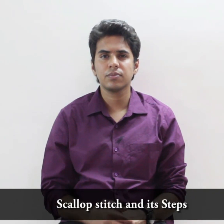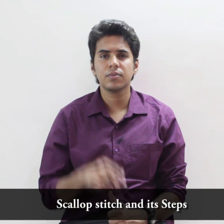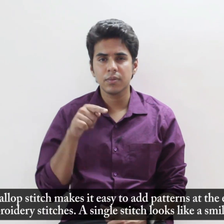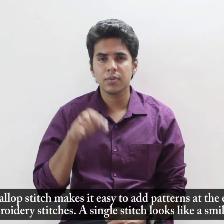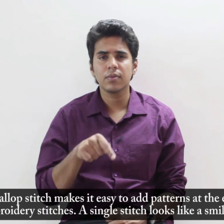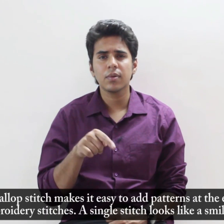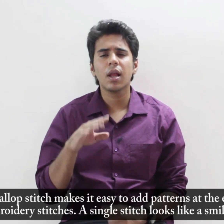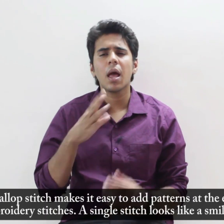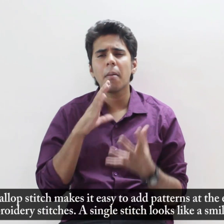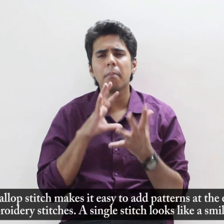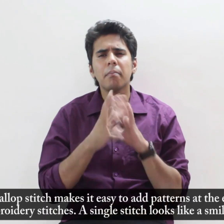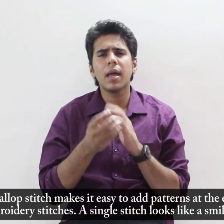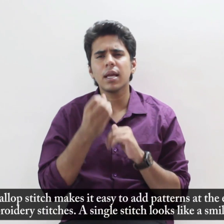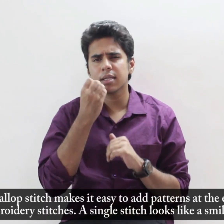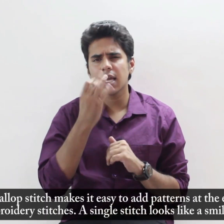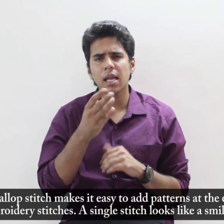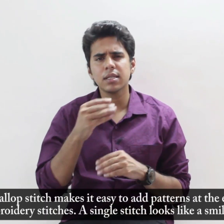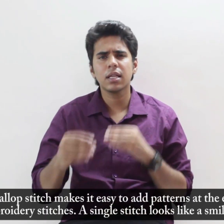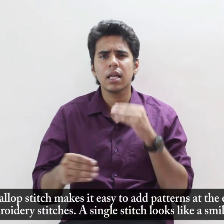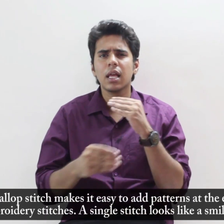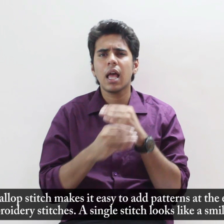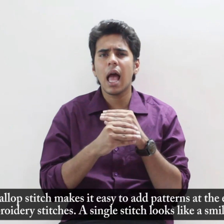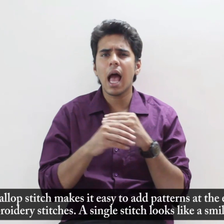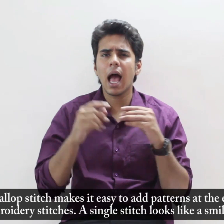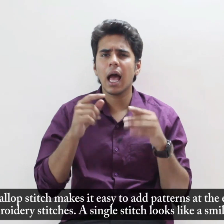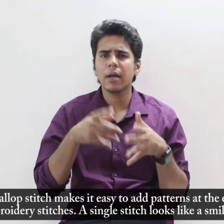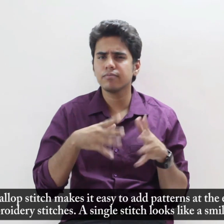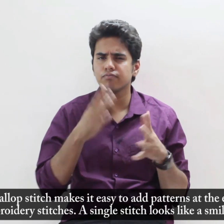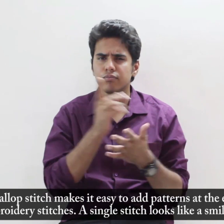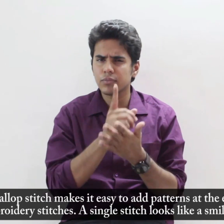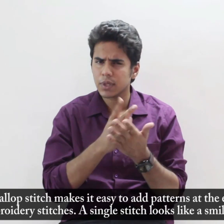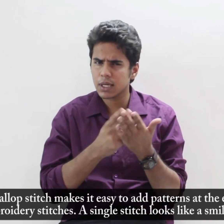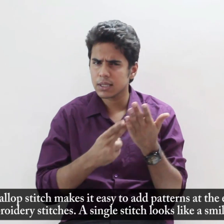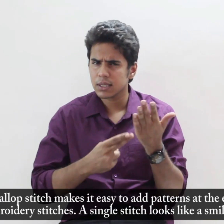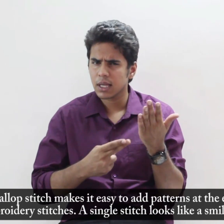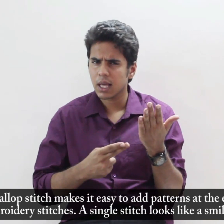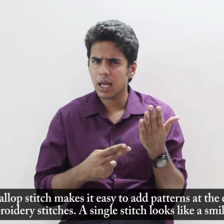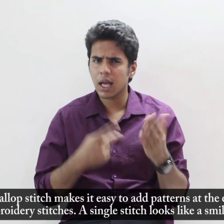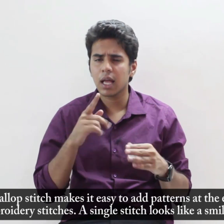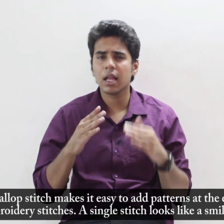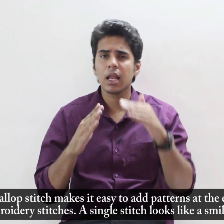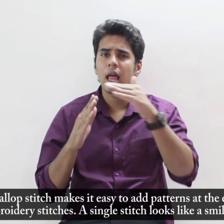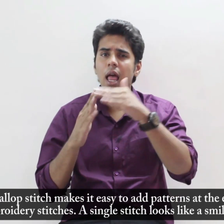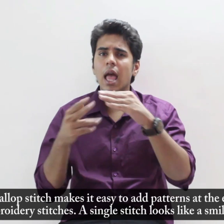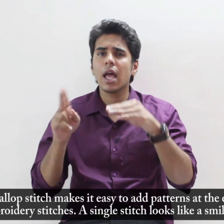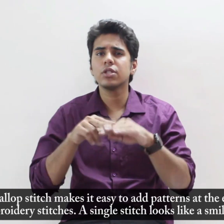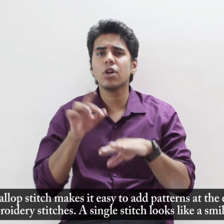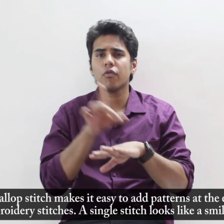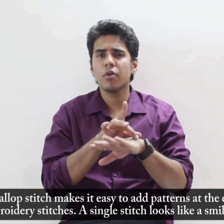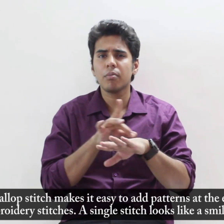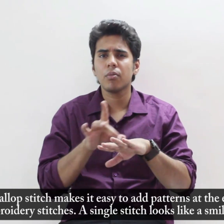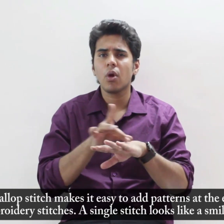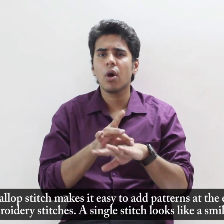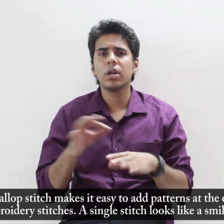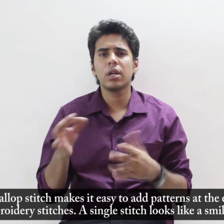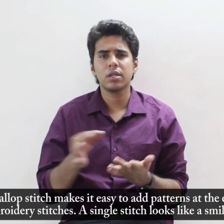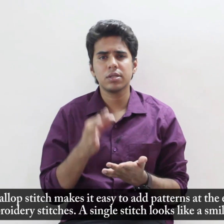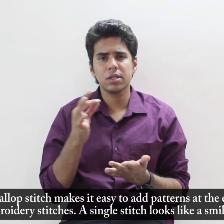The scallop stitch makes it easy to add patterns at the edge of the embroidery stitches. A single